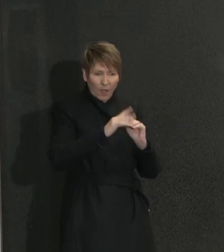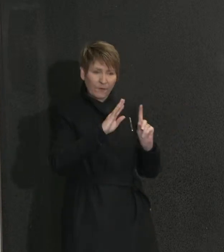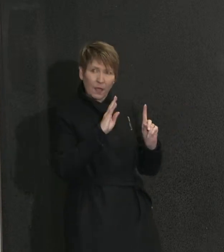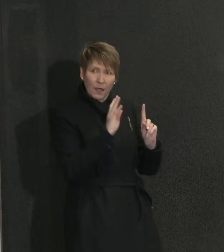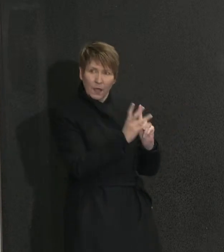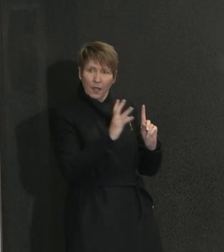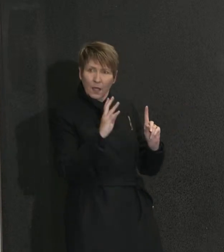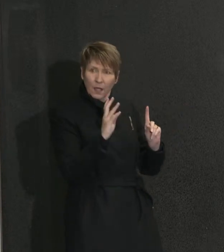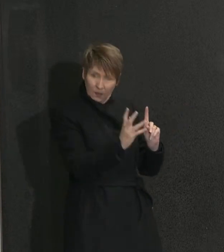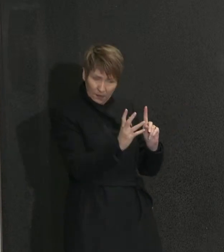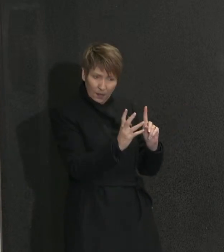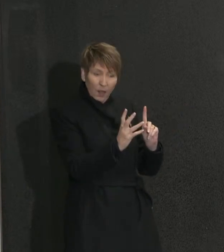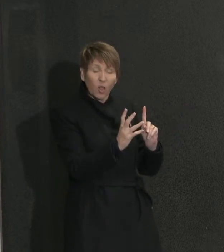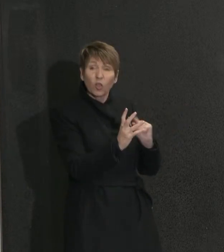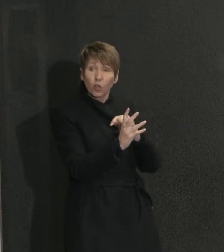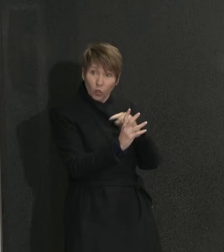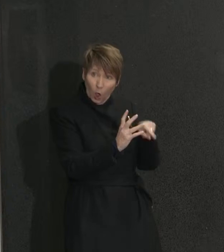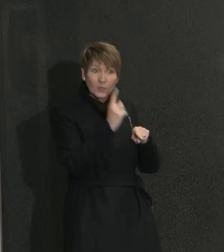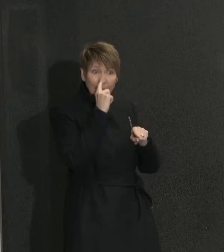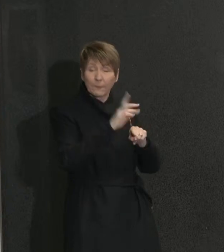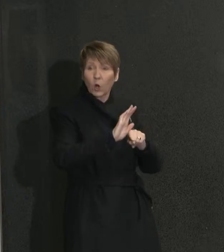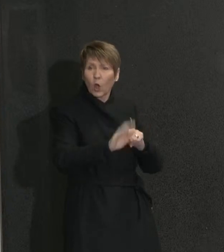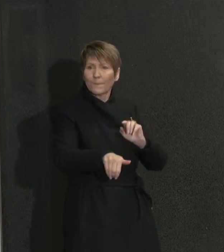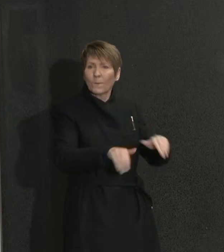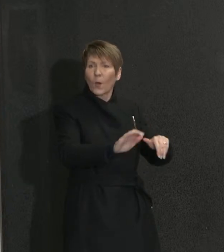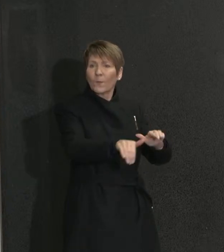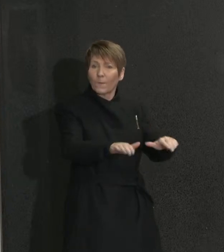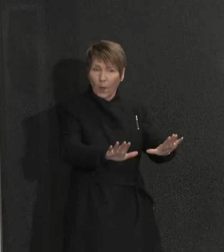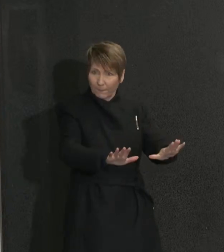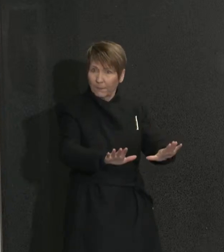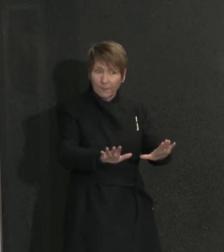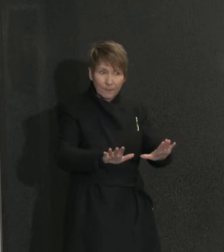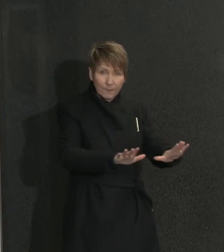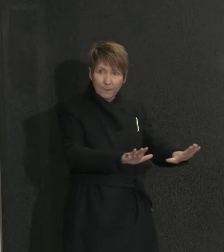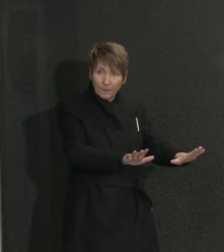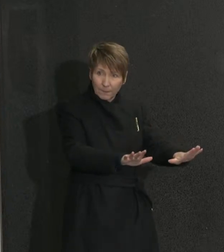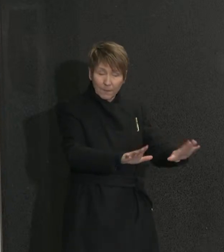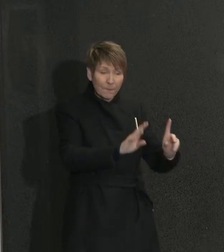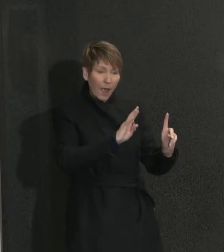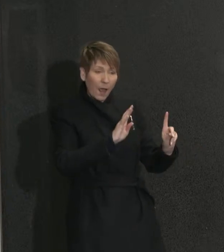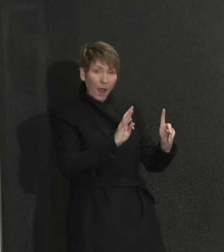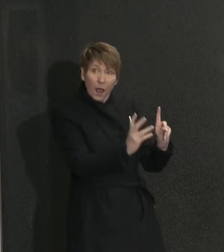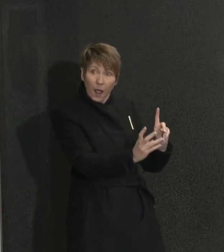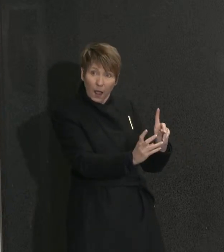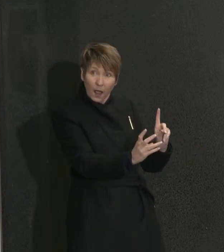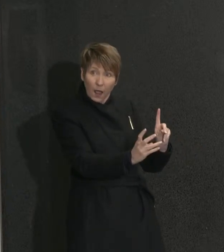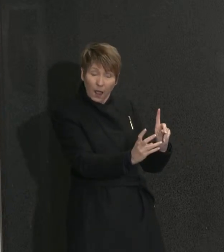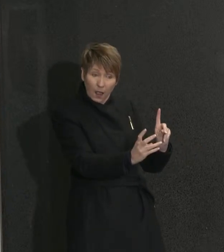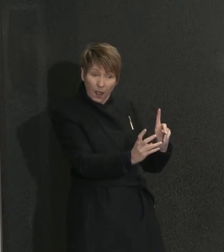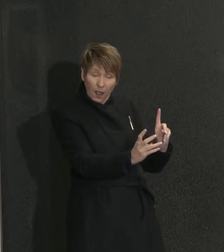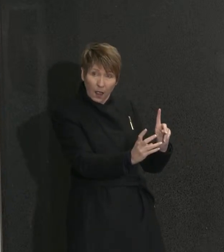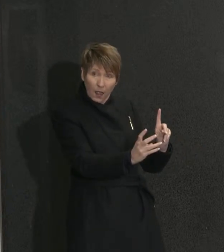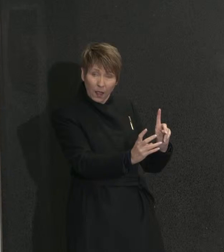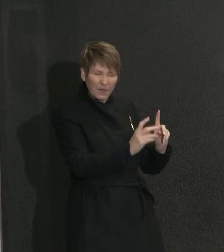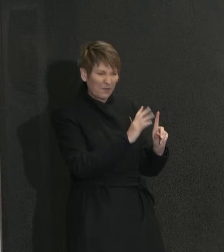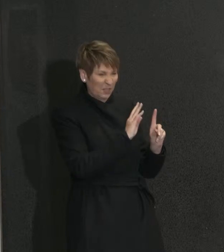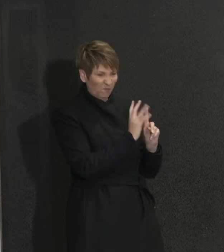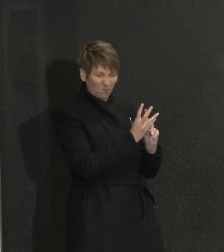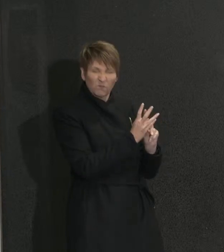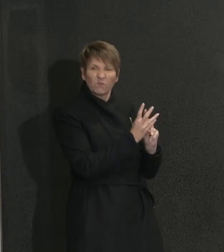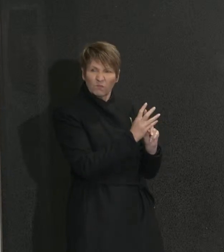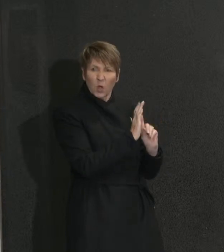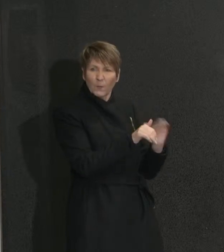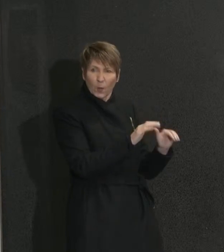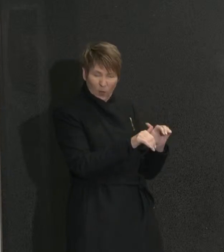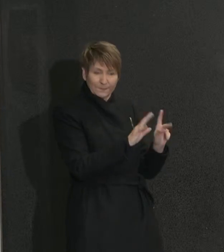sites before their isolation period. And the second point is, if they were tier 2 contacts, when the primary close contact gets a negative test